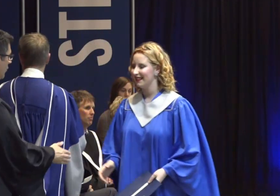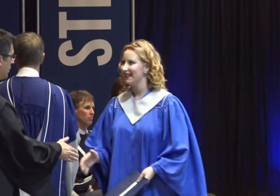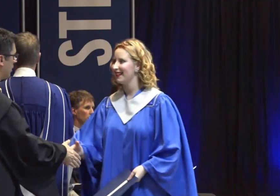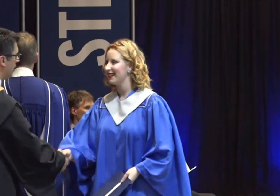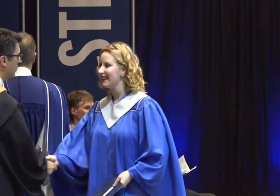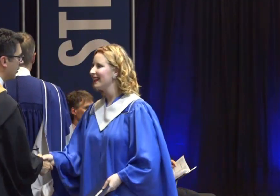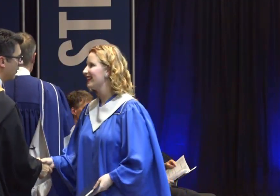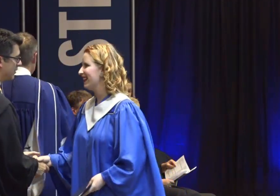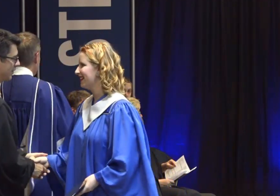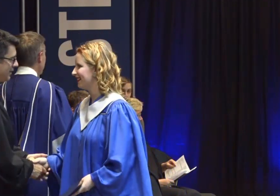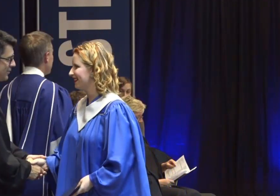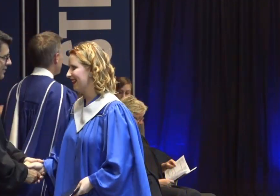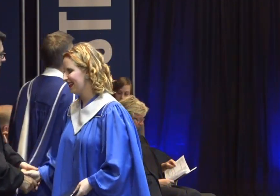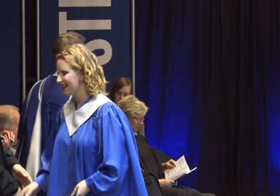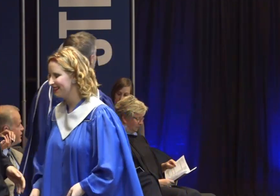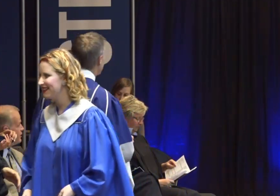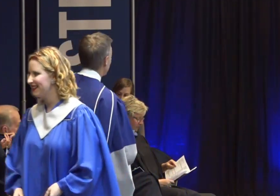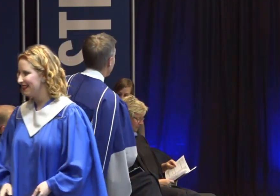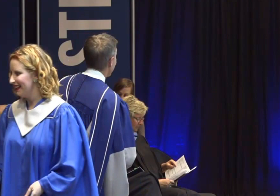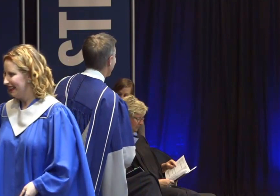Sarah Fair.